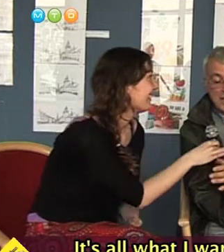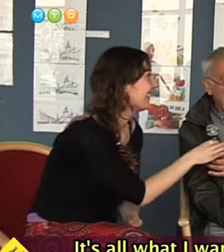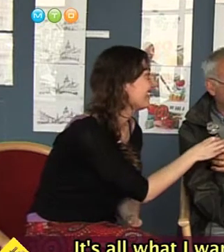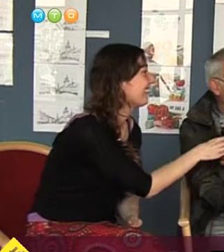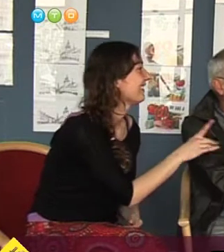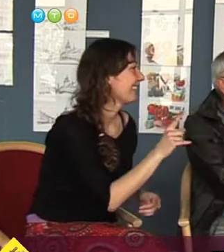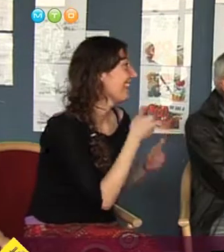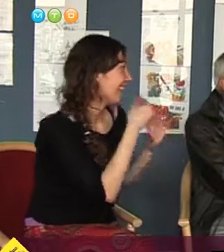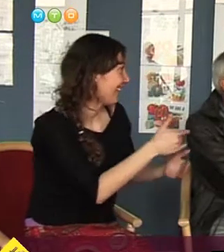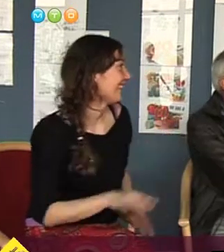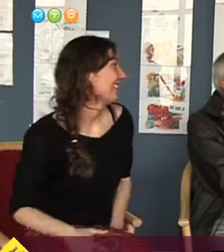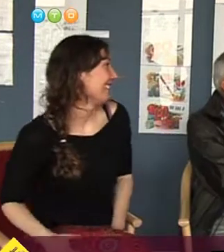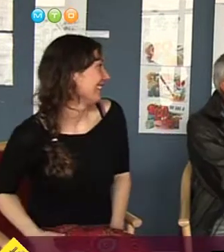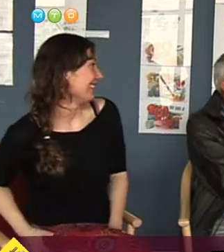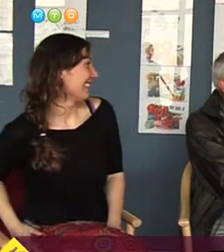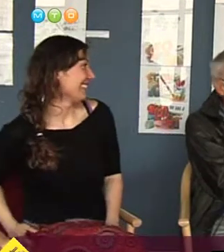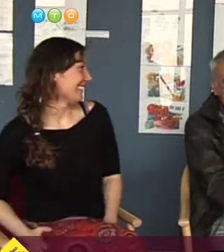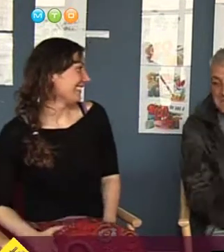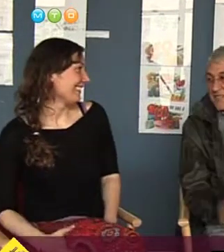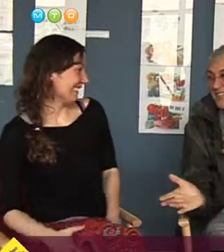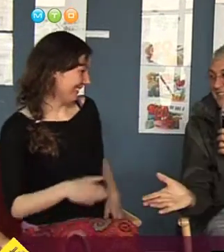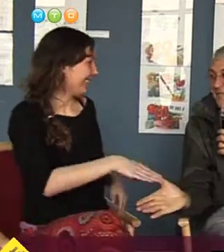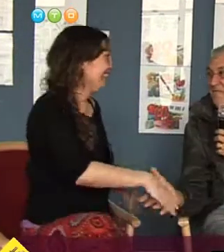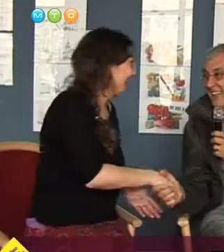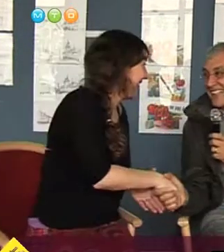interviewing and have a nice day. Okay, thank you.